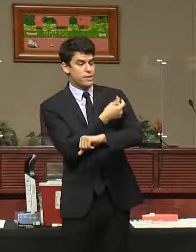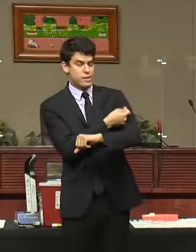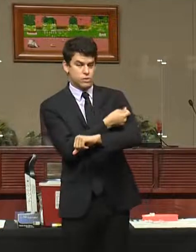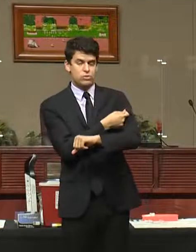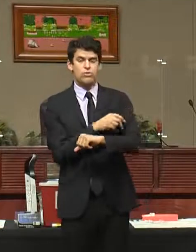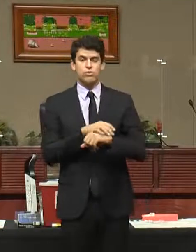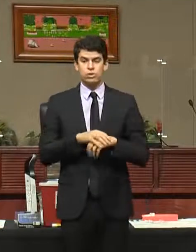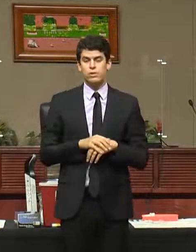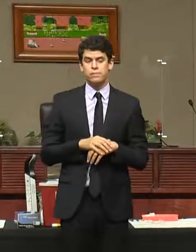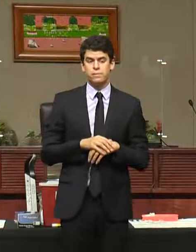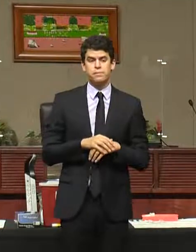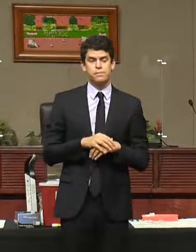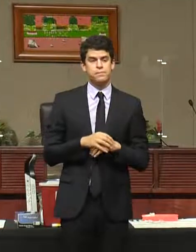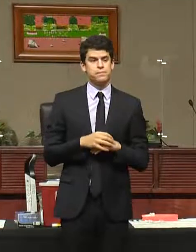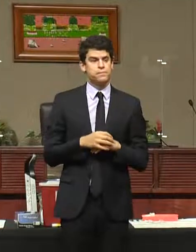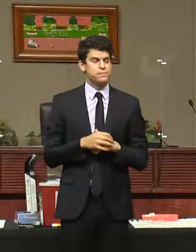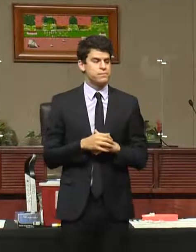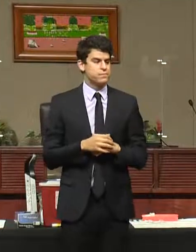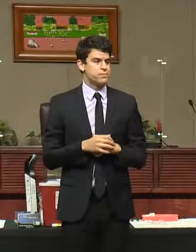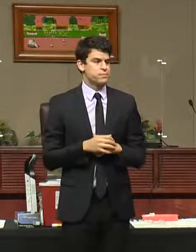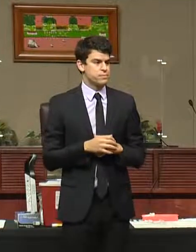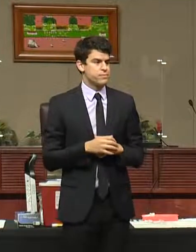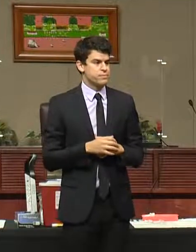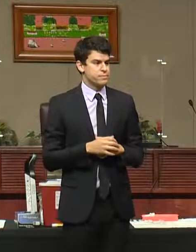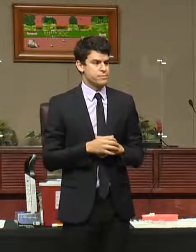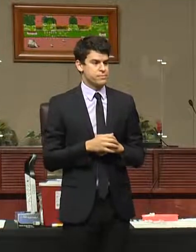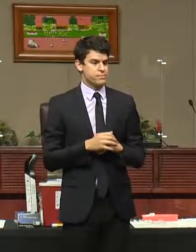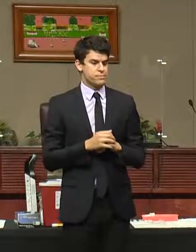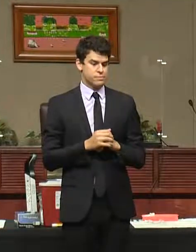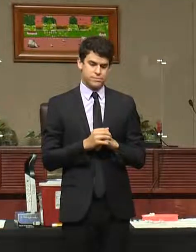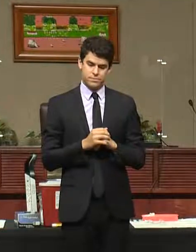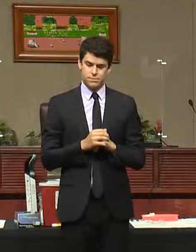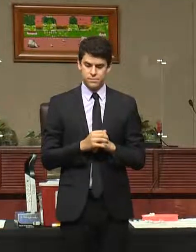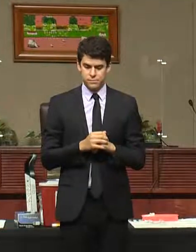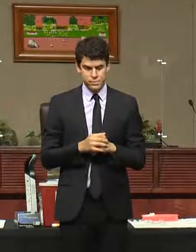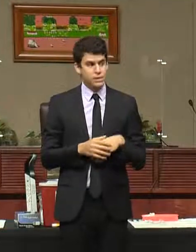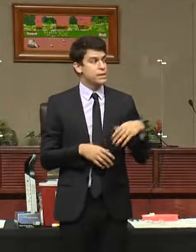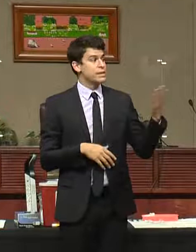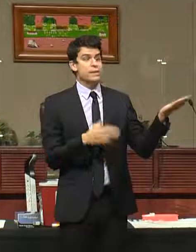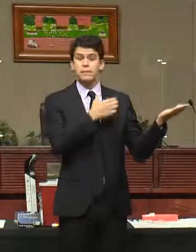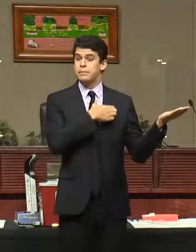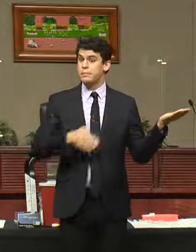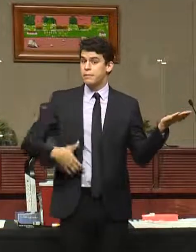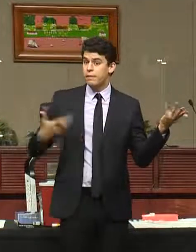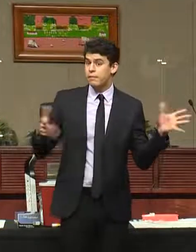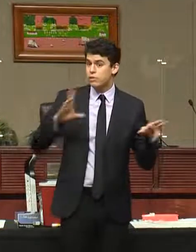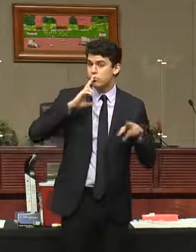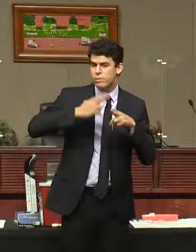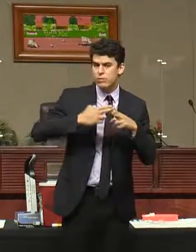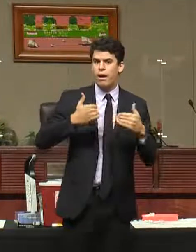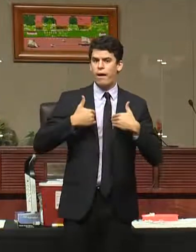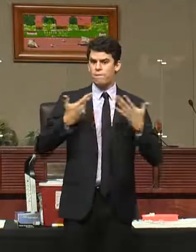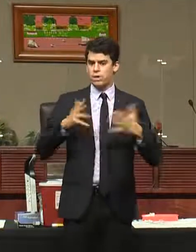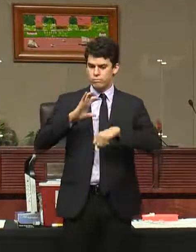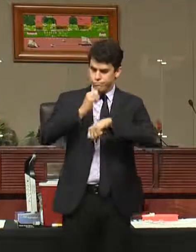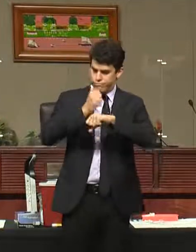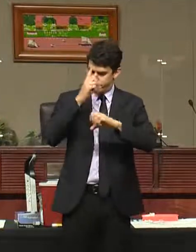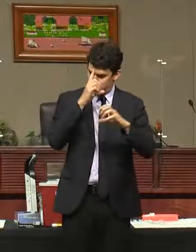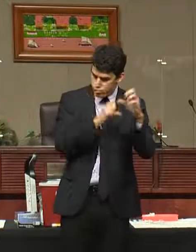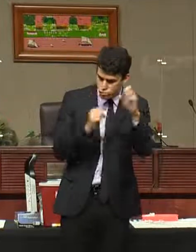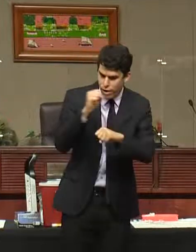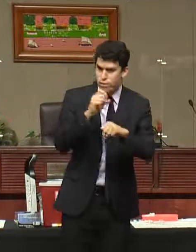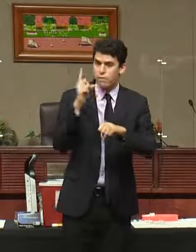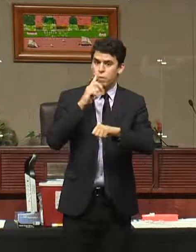information that we provide, several things. As the mayor indicated, our strategy on how to vaccinate and how to get